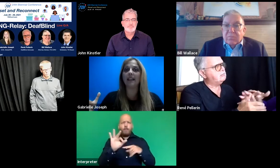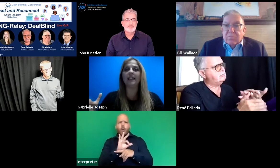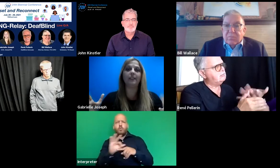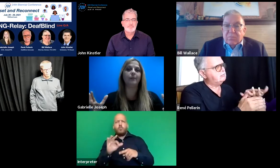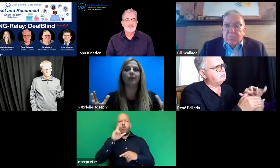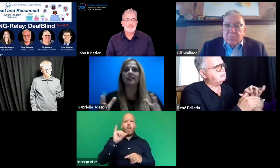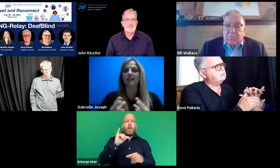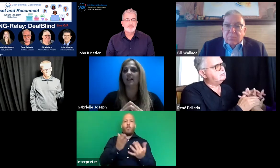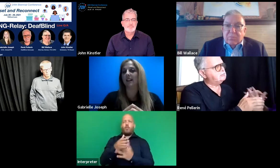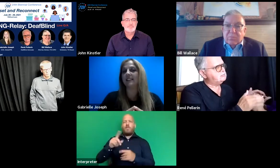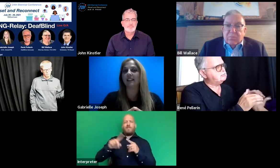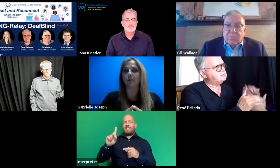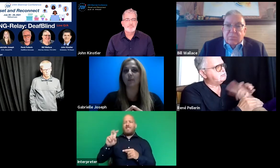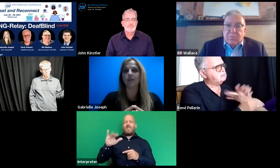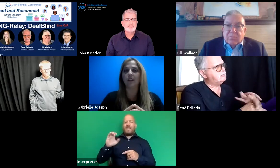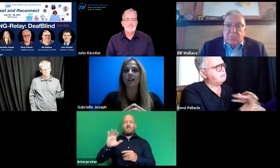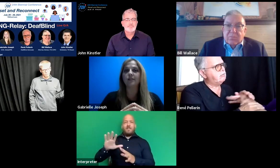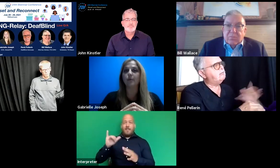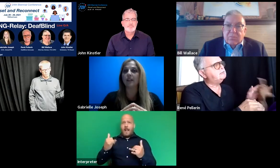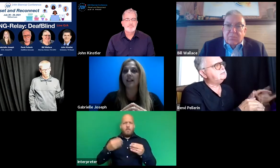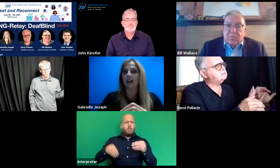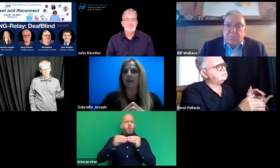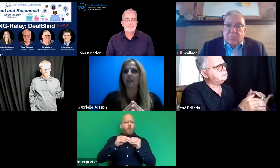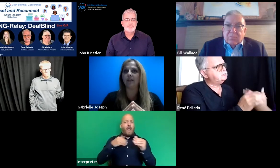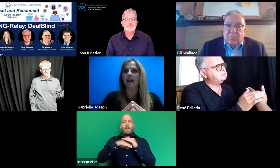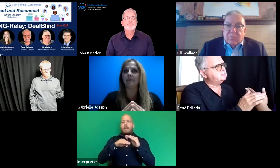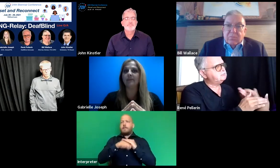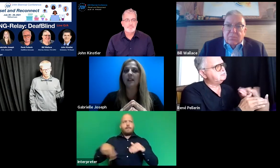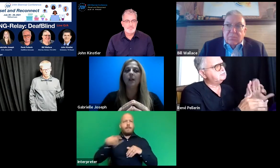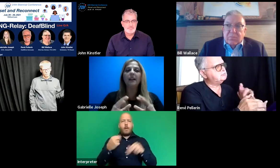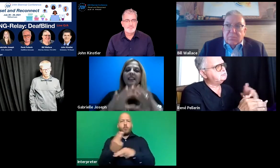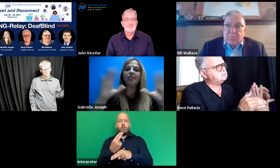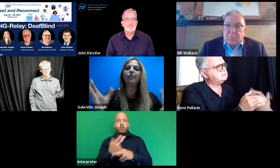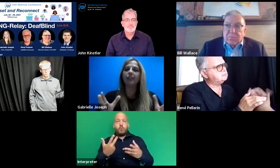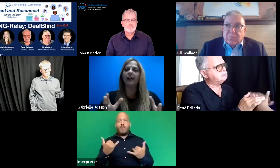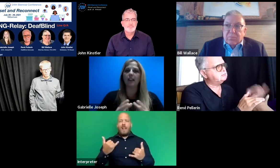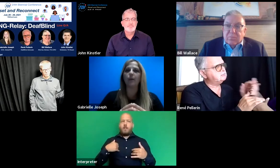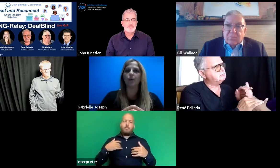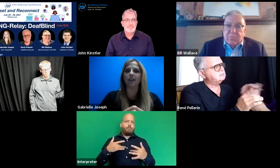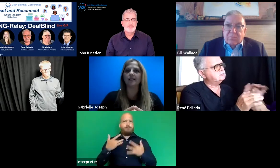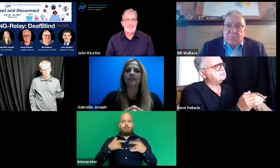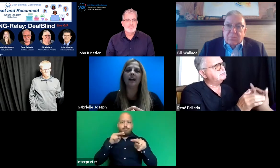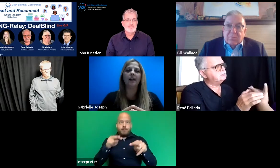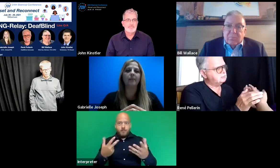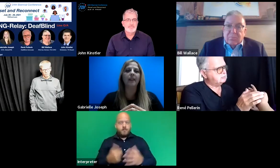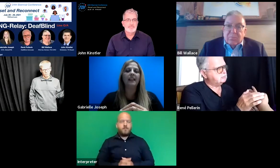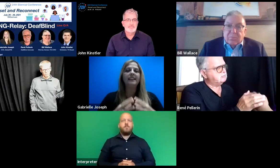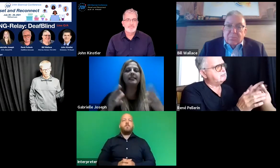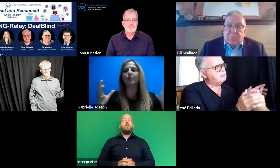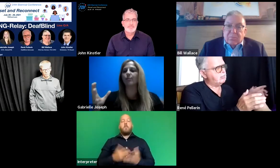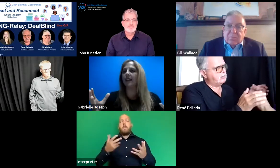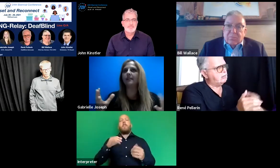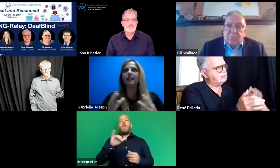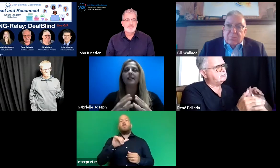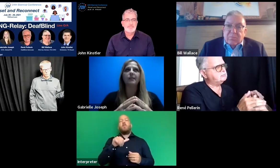now making it even more accessible. So we're really happy about that. But in general, that's how it works. This